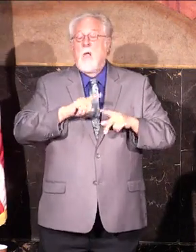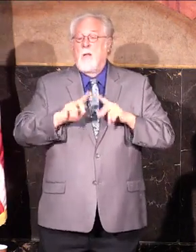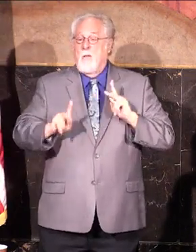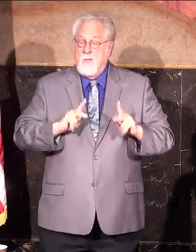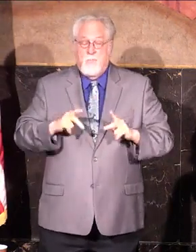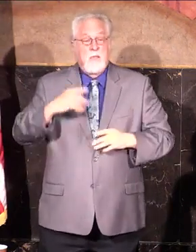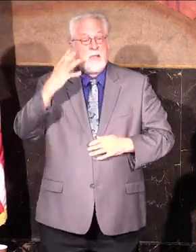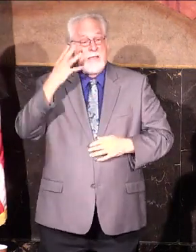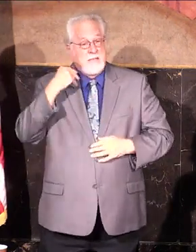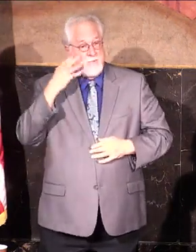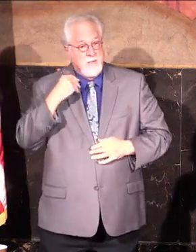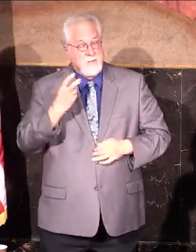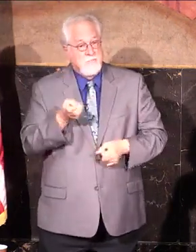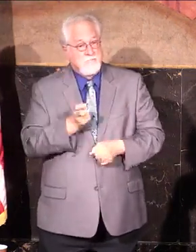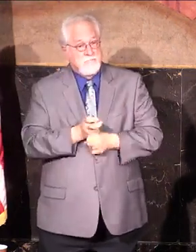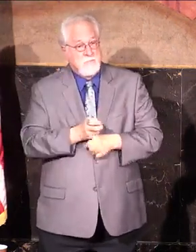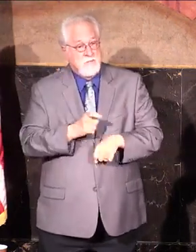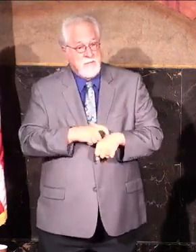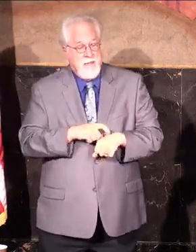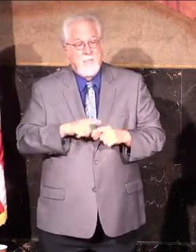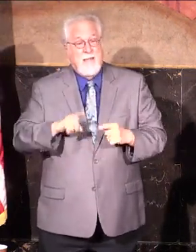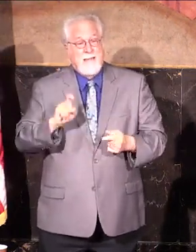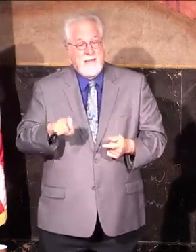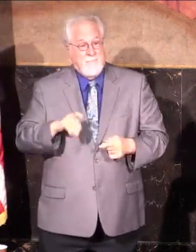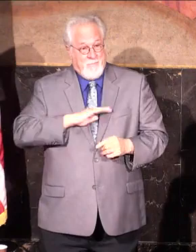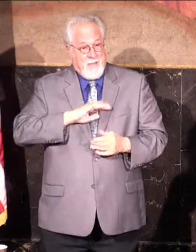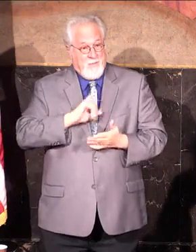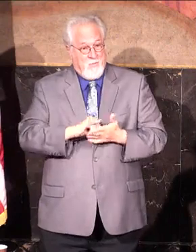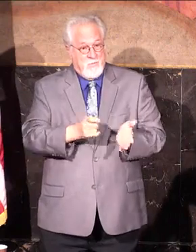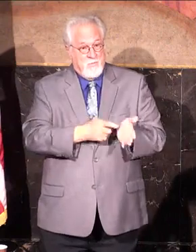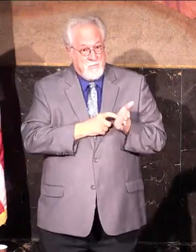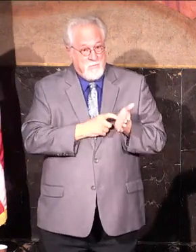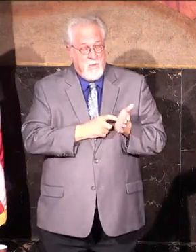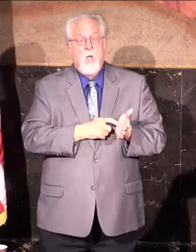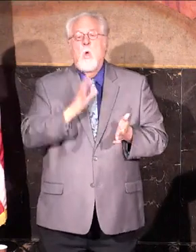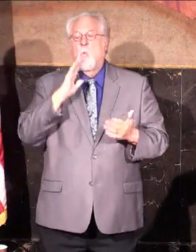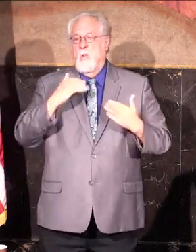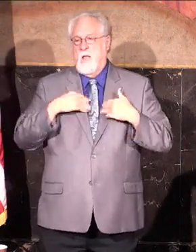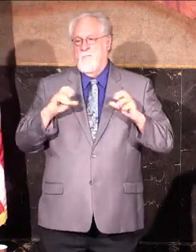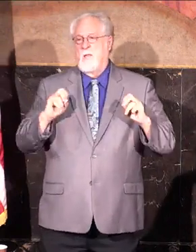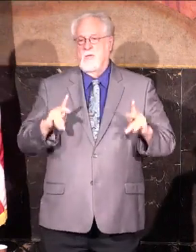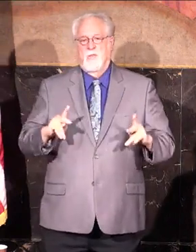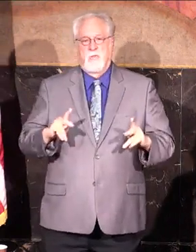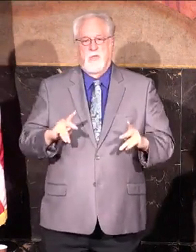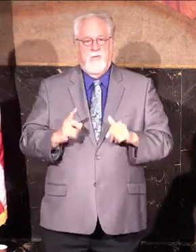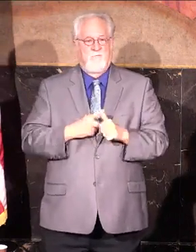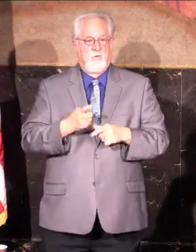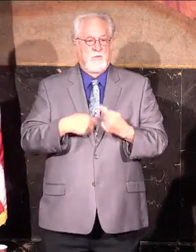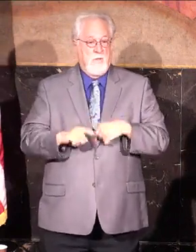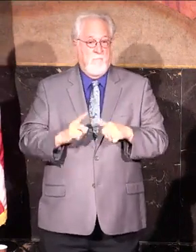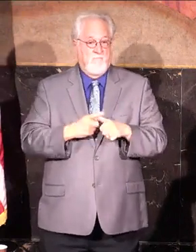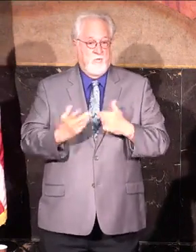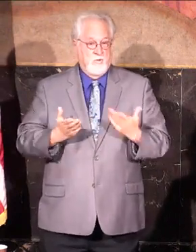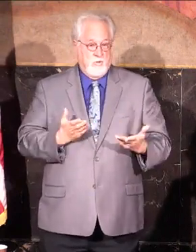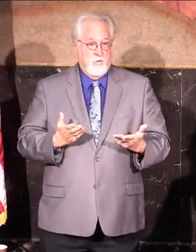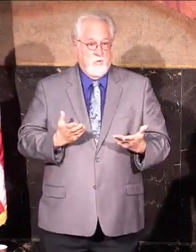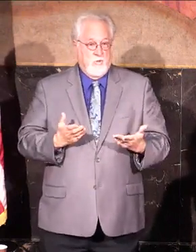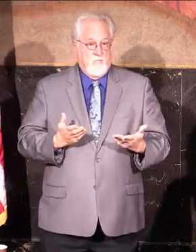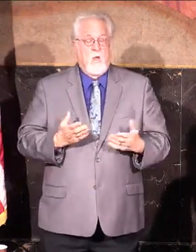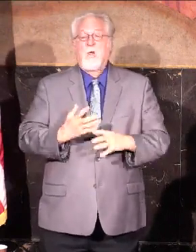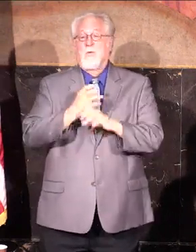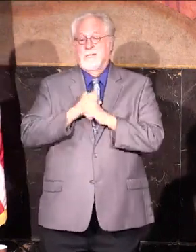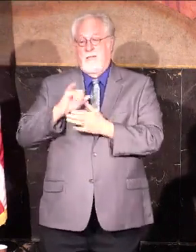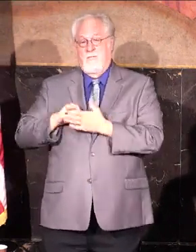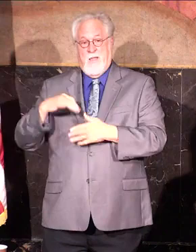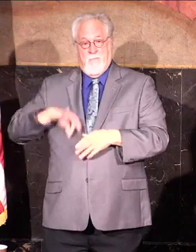are experiencing difficulty and who do meet those qualifications will have an opportunity on a first-come, first-served basis to receive